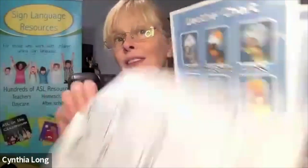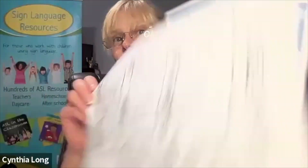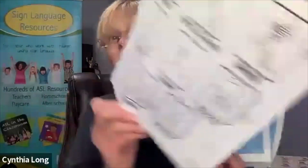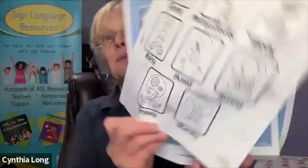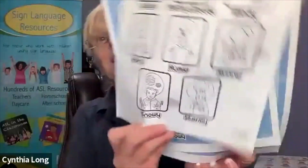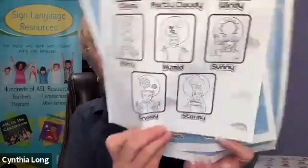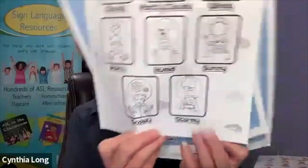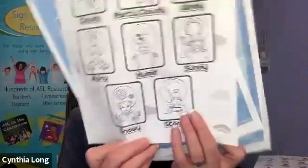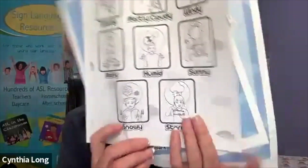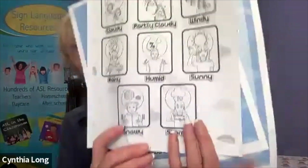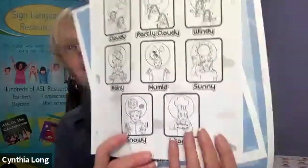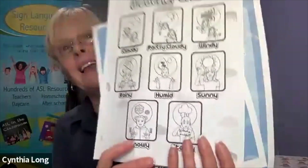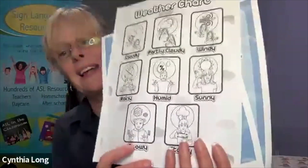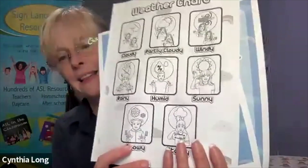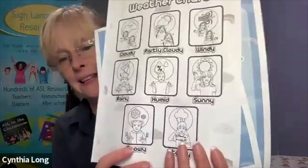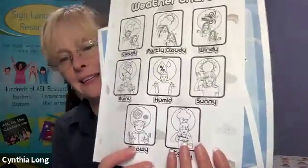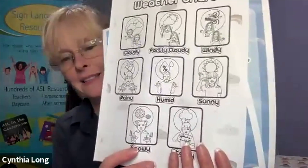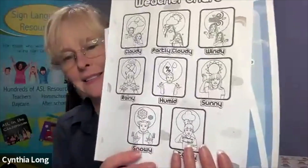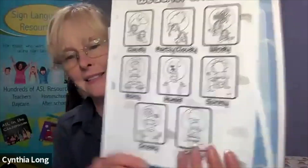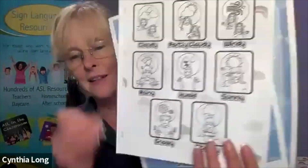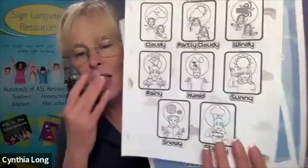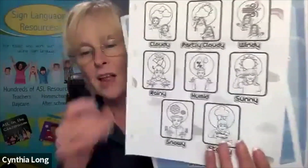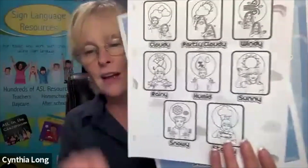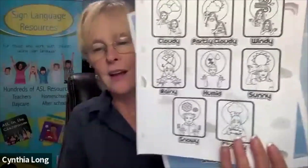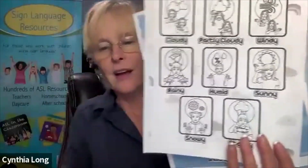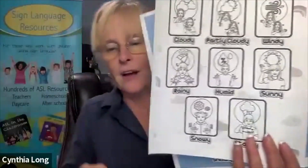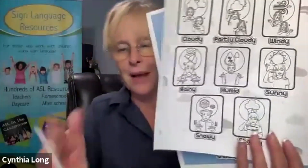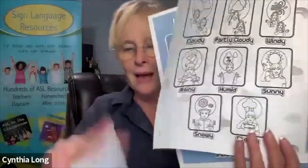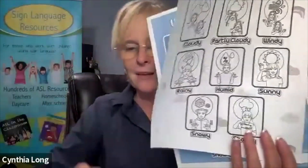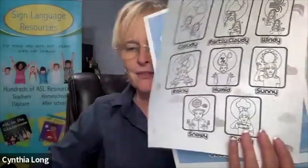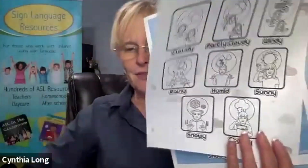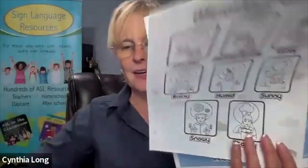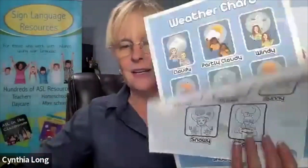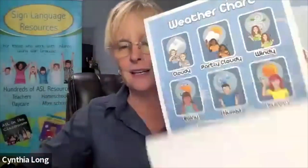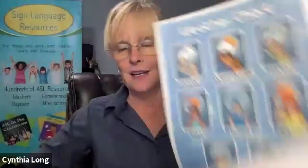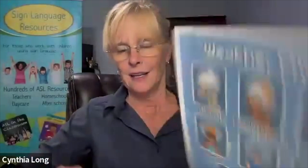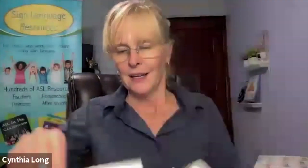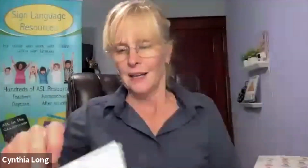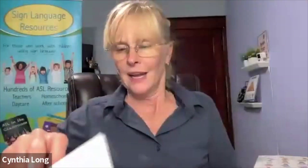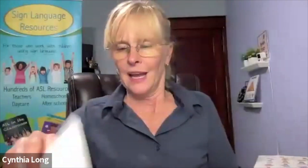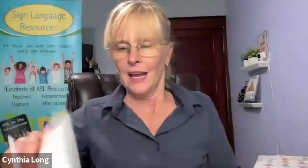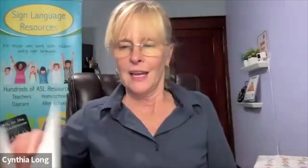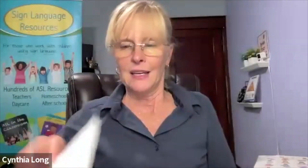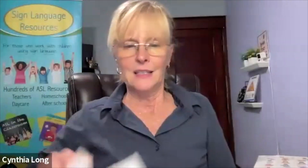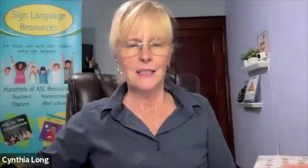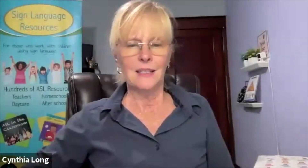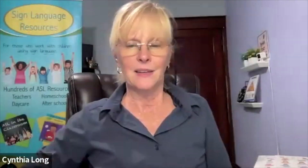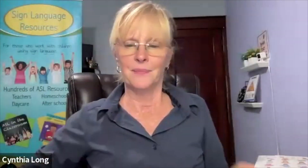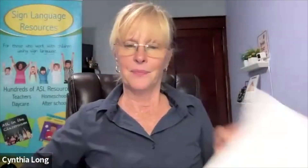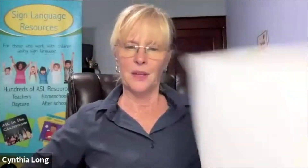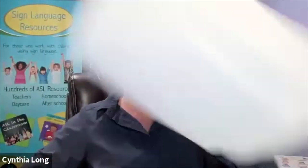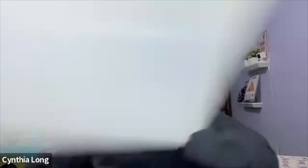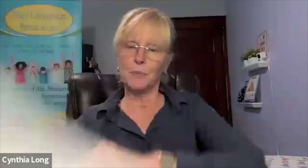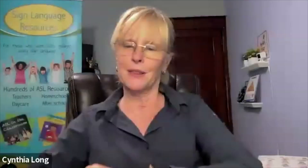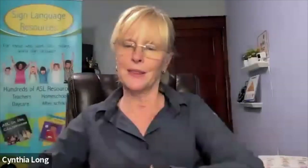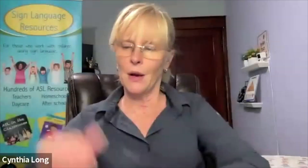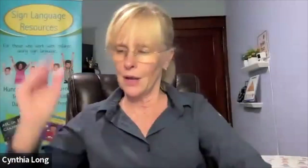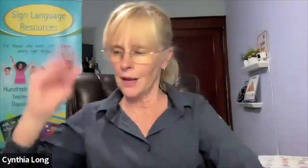for them to color like this. Kind of fun. And let me put that